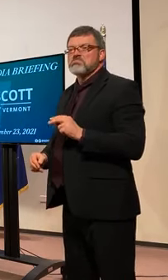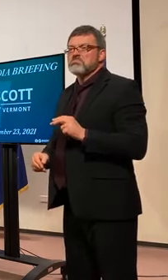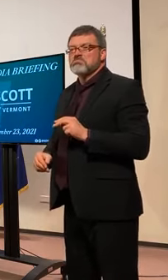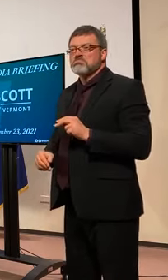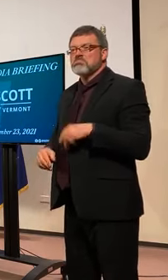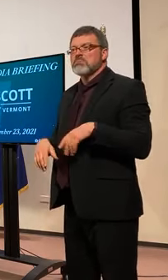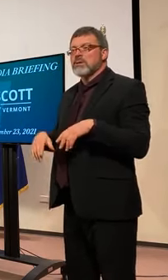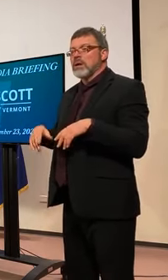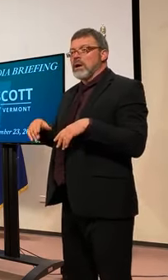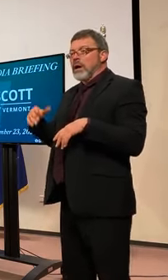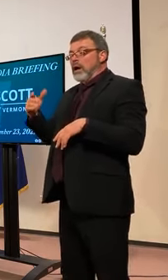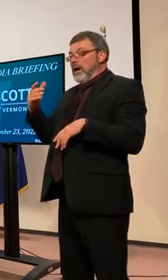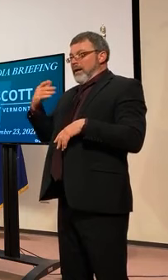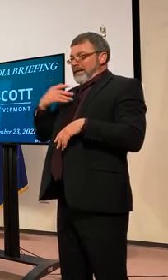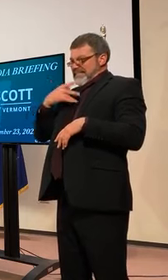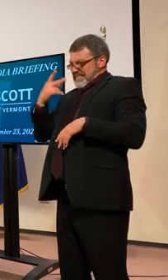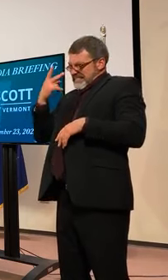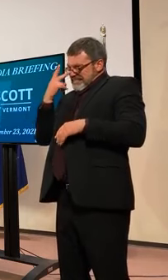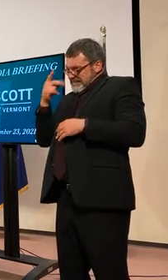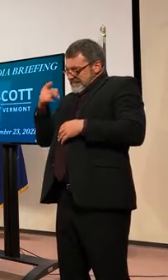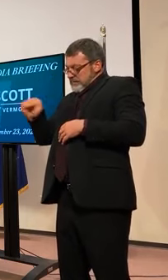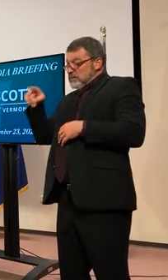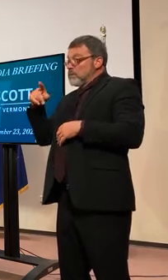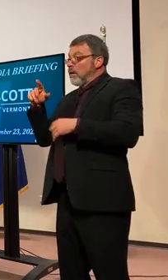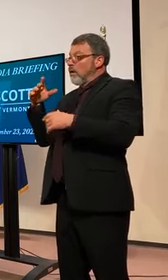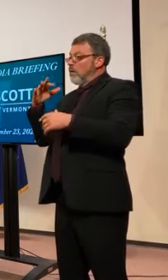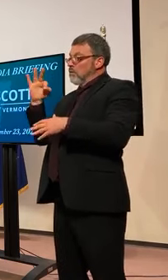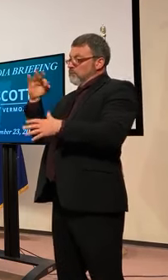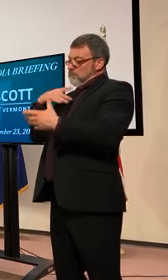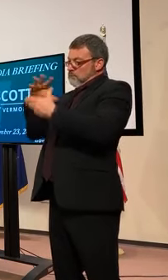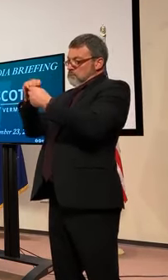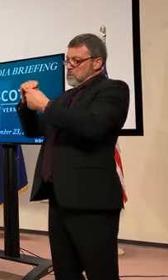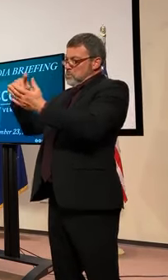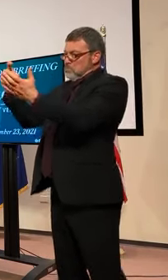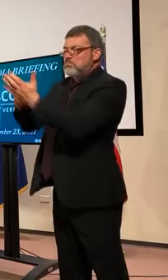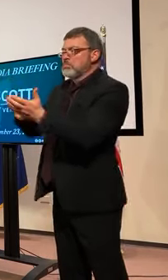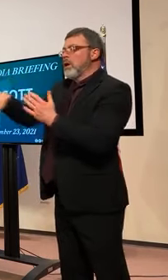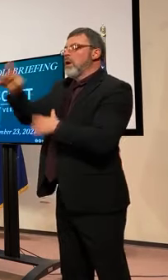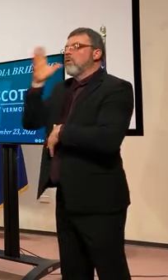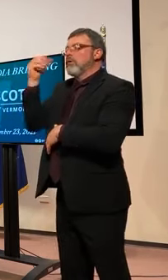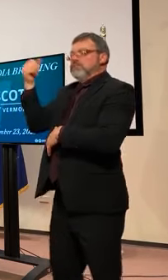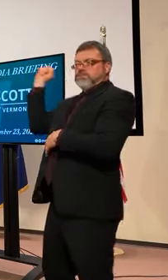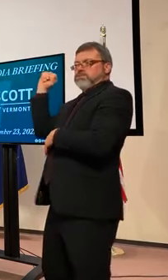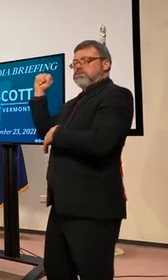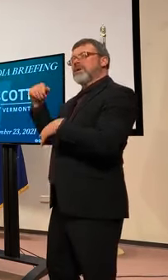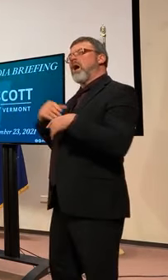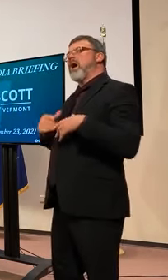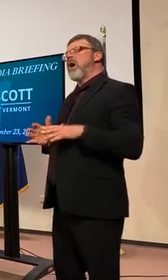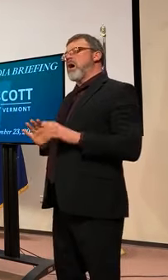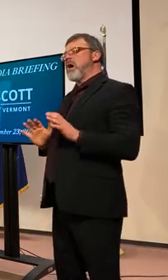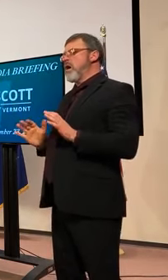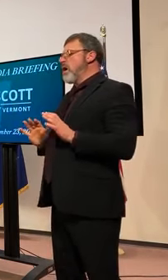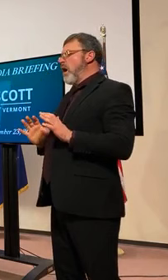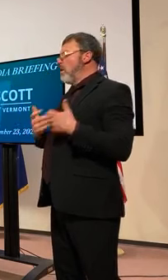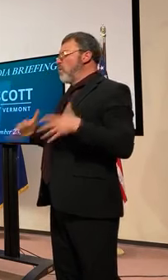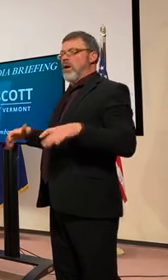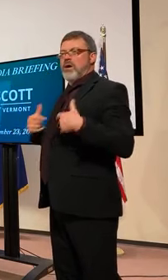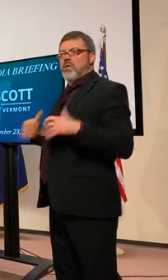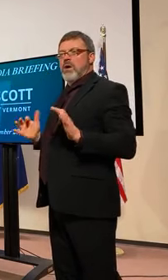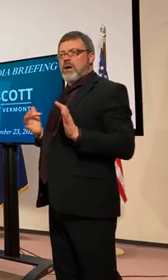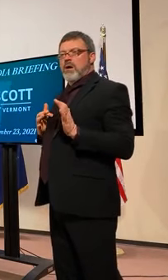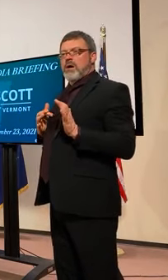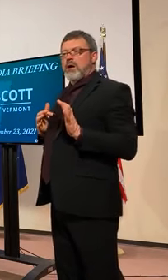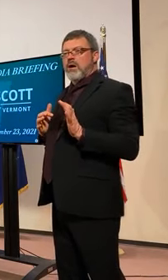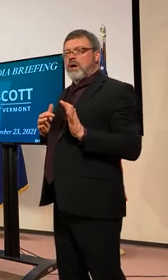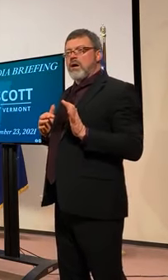maybe you've seen it, but the headline is, "No more COVID lockdowns in U.S. White House says. And this